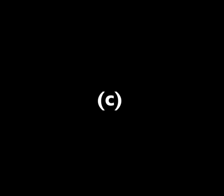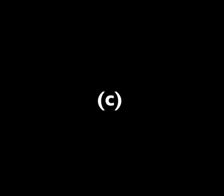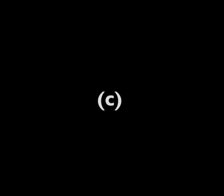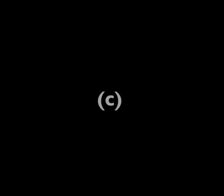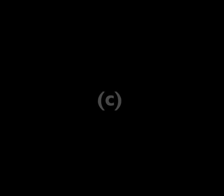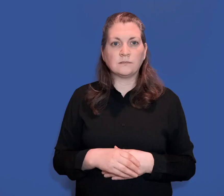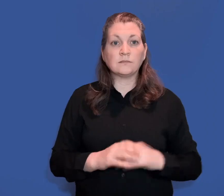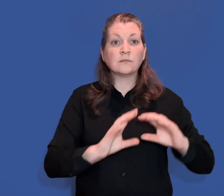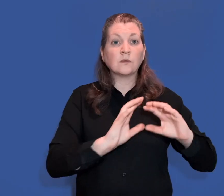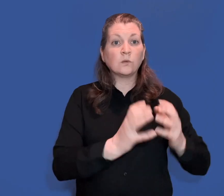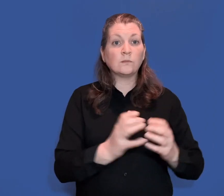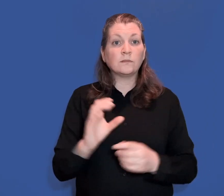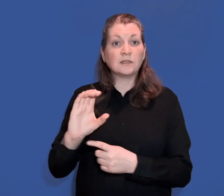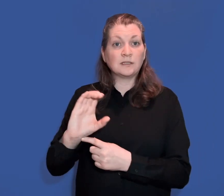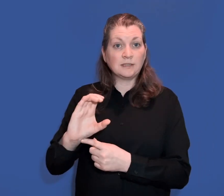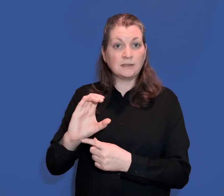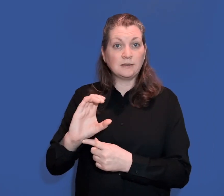which has a budget of $4 million.